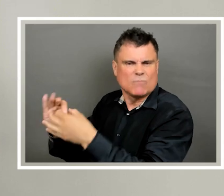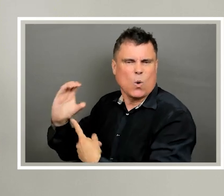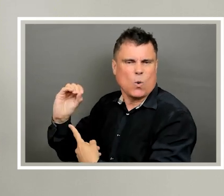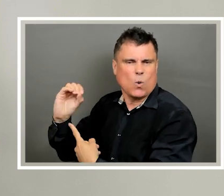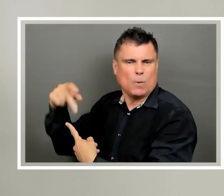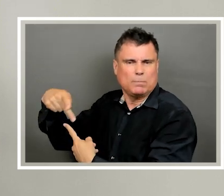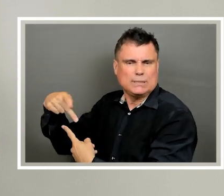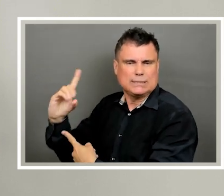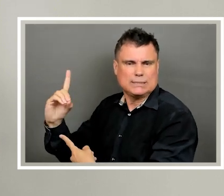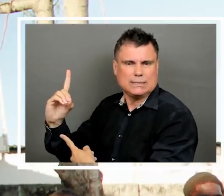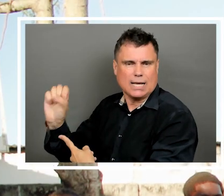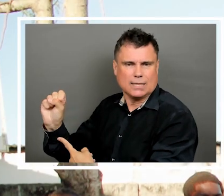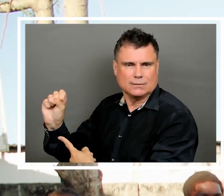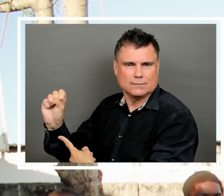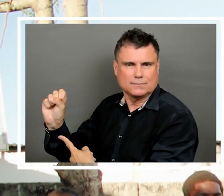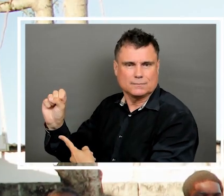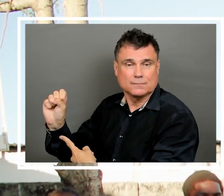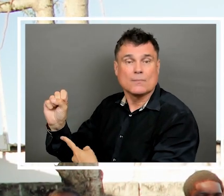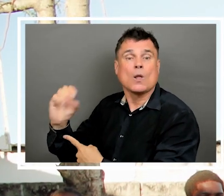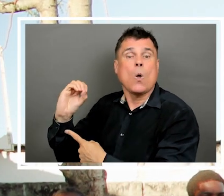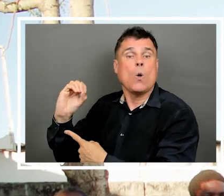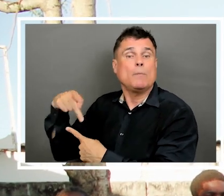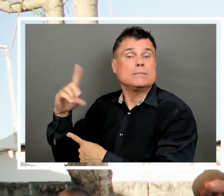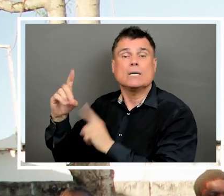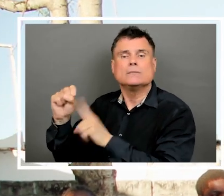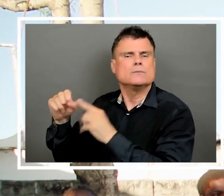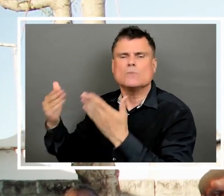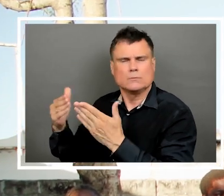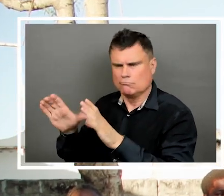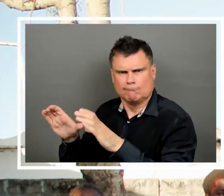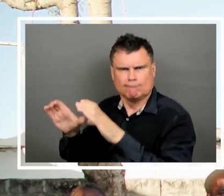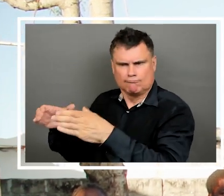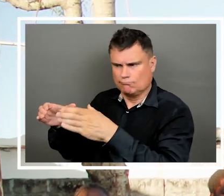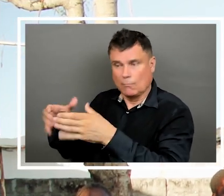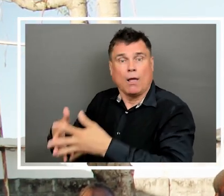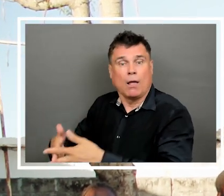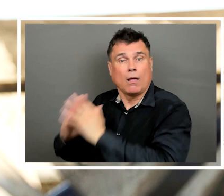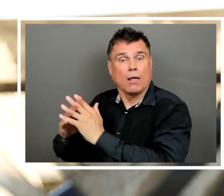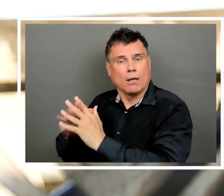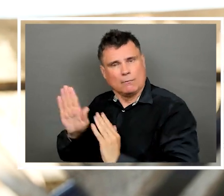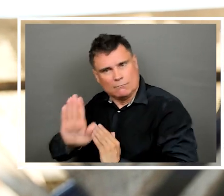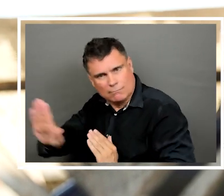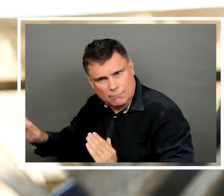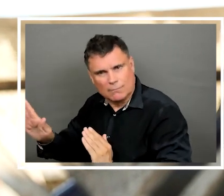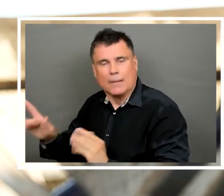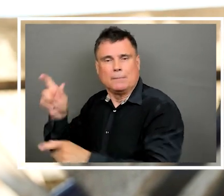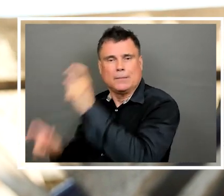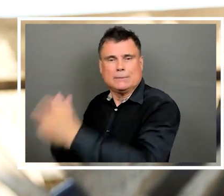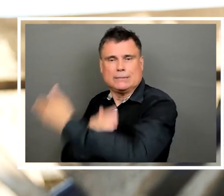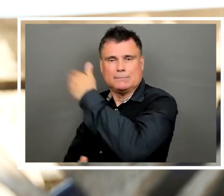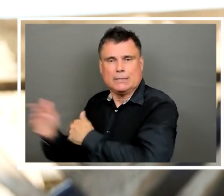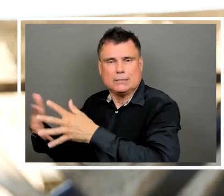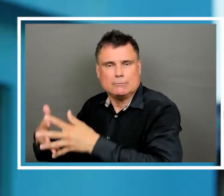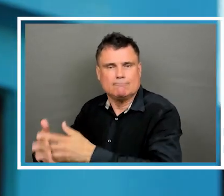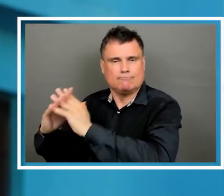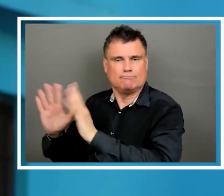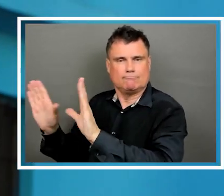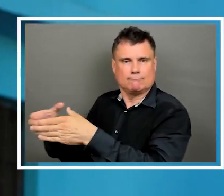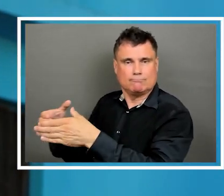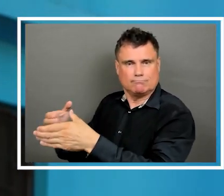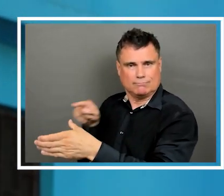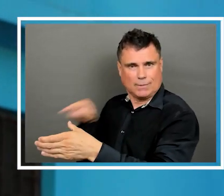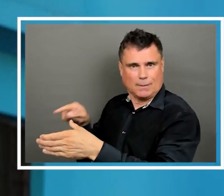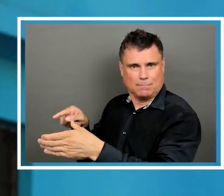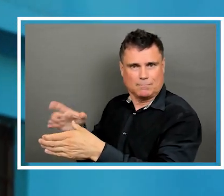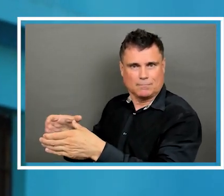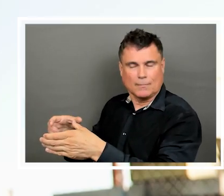Persons with Disabilities. OPDs are organizations that are formed and led by persons with disabilities